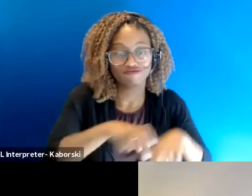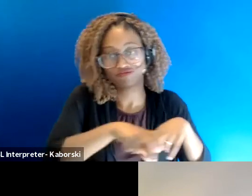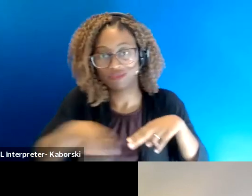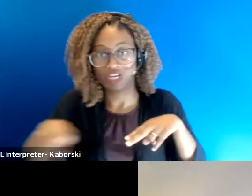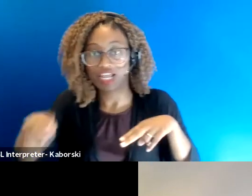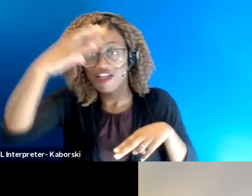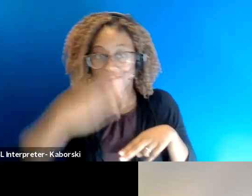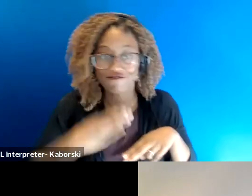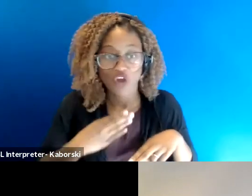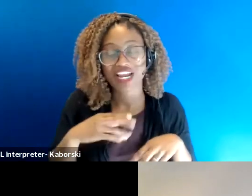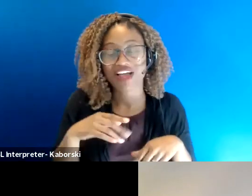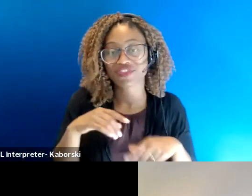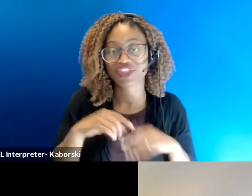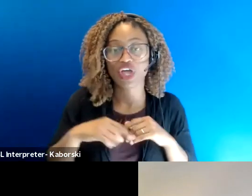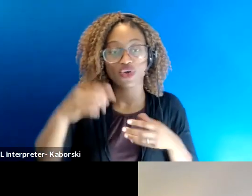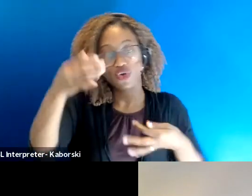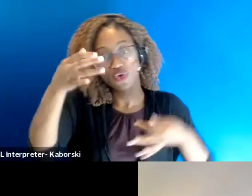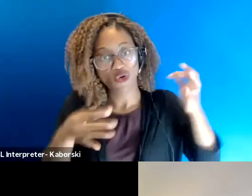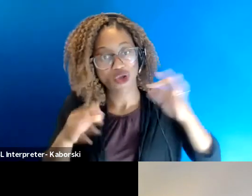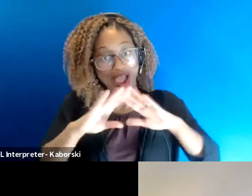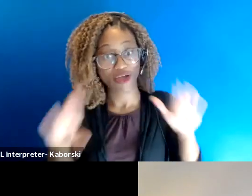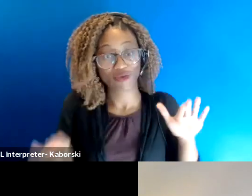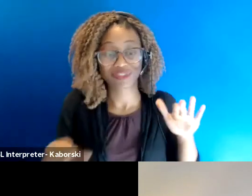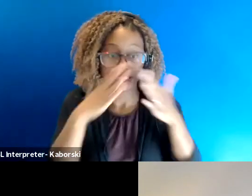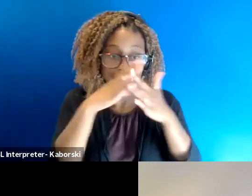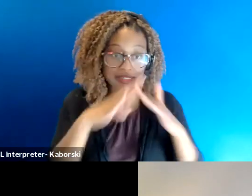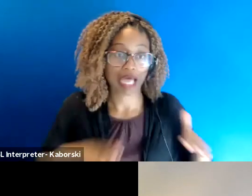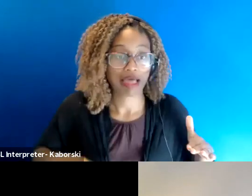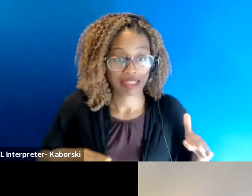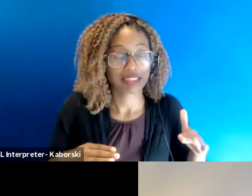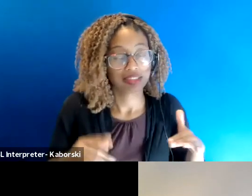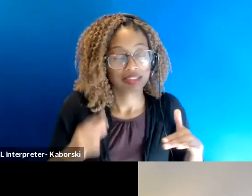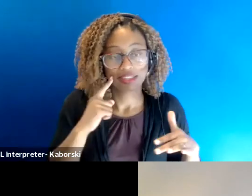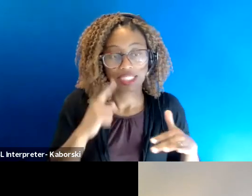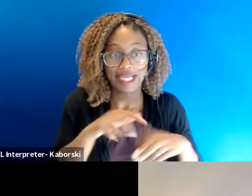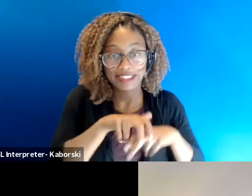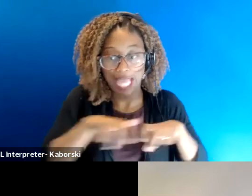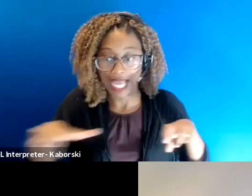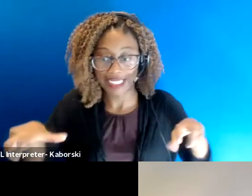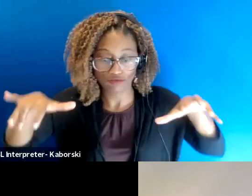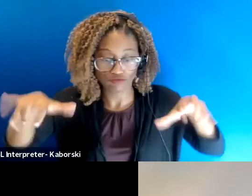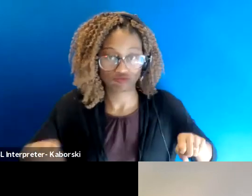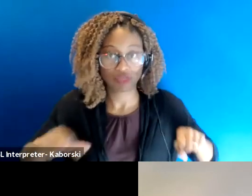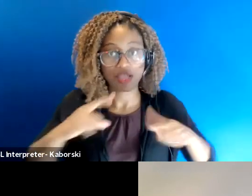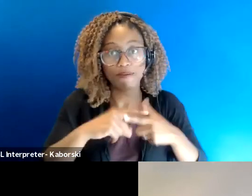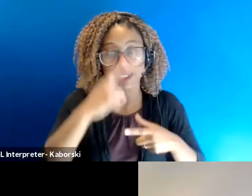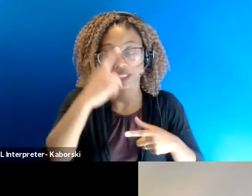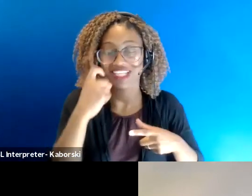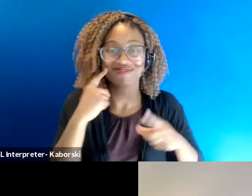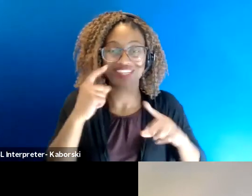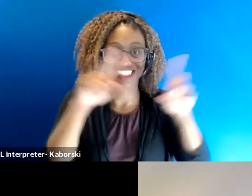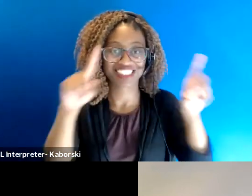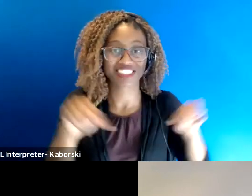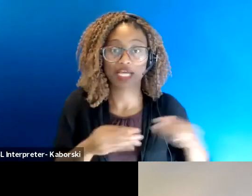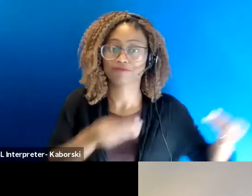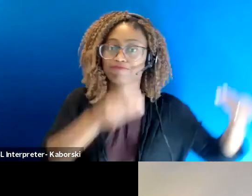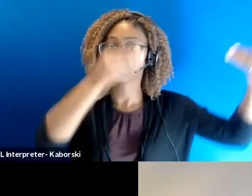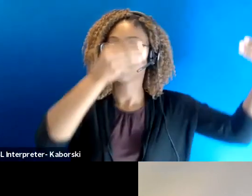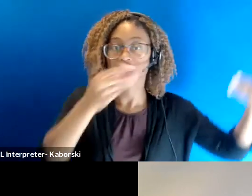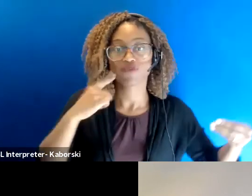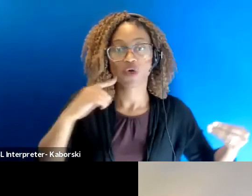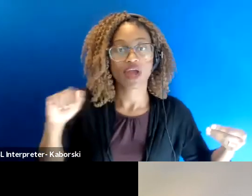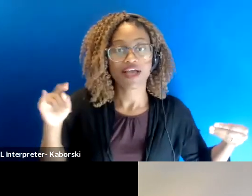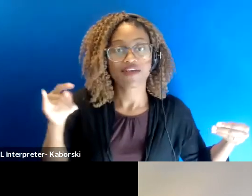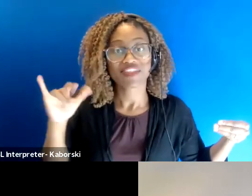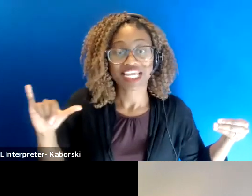silent die-in with signs for Anthony Hill and other members of our community that were taken